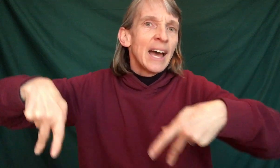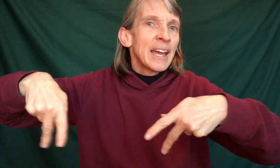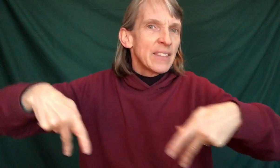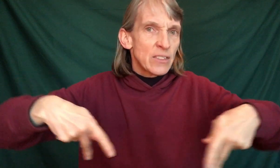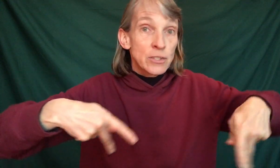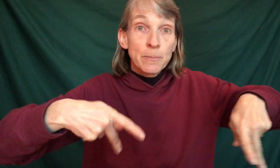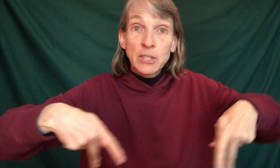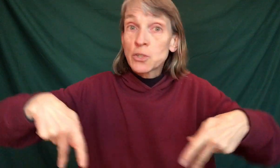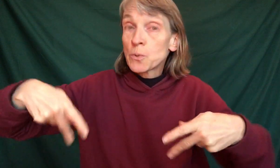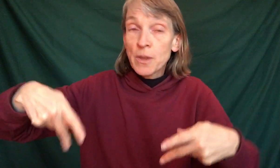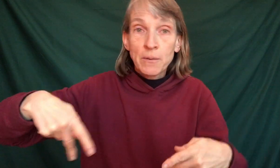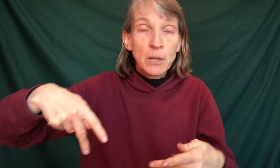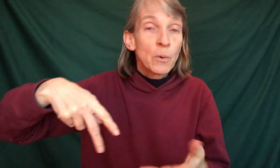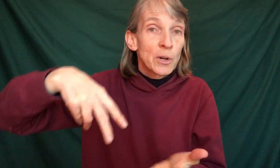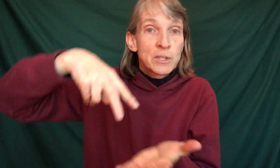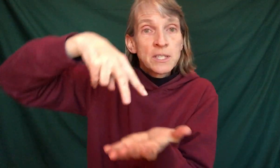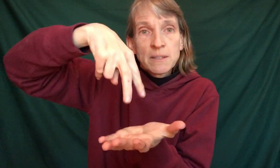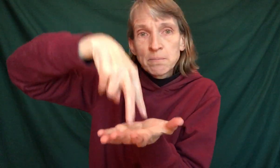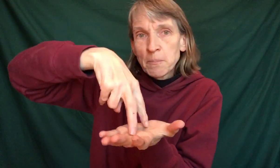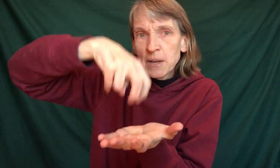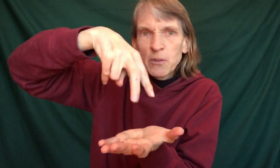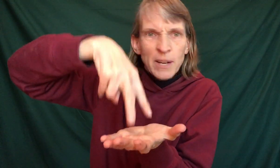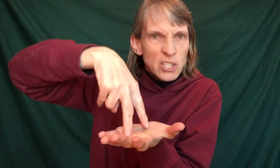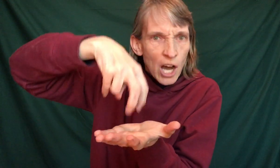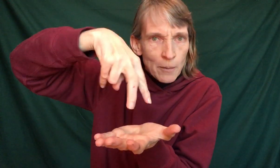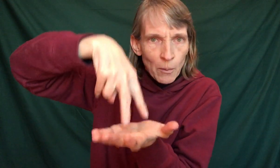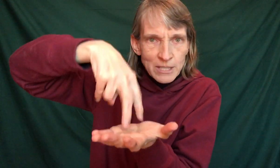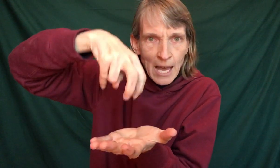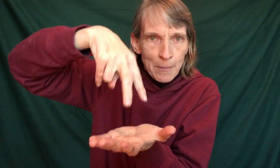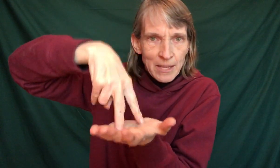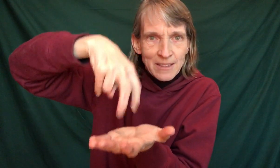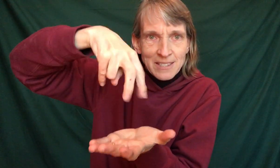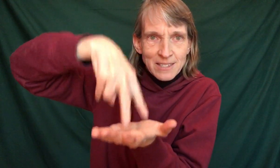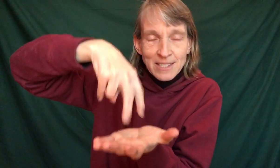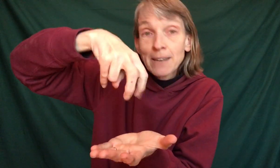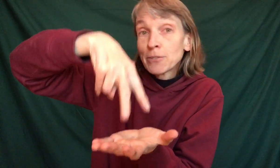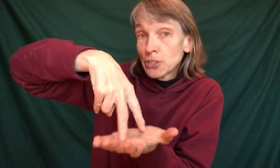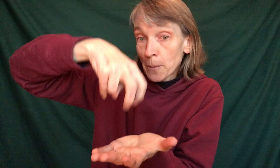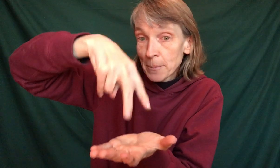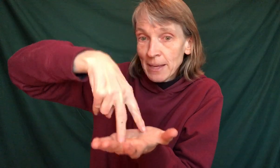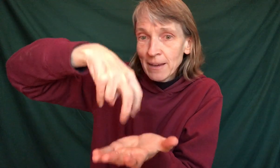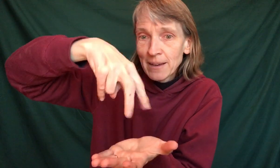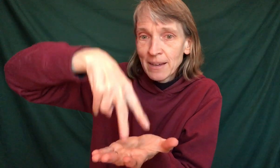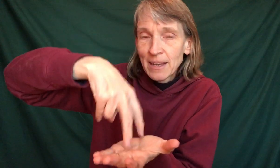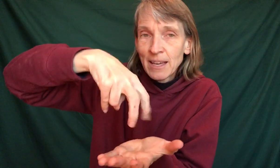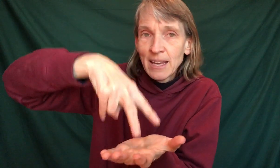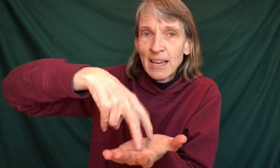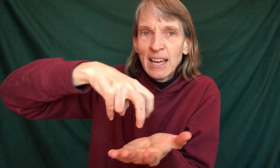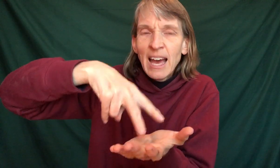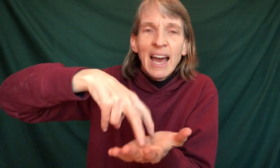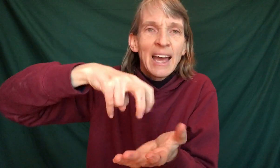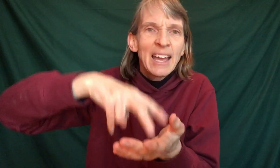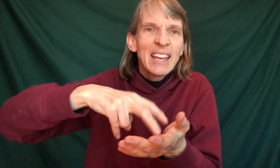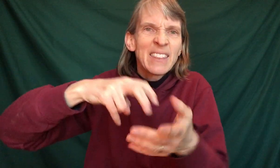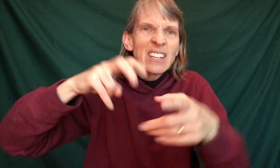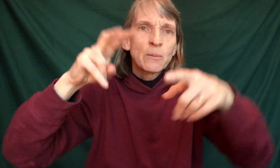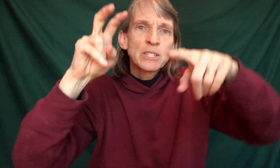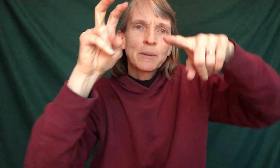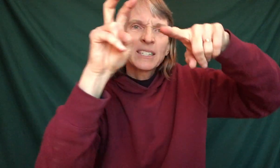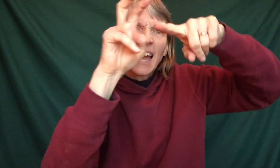And then there's some pictures without any words, but if you want to talk about what's happening, this is a sign for jumping. And then when somebody's